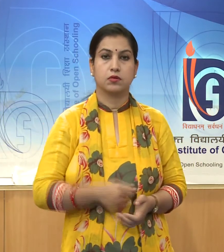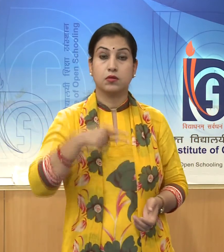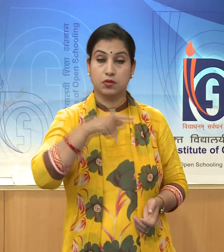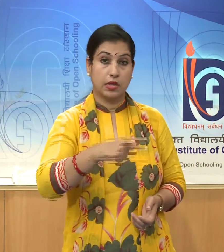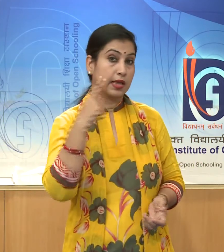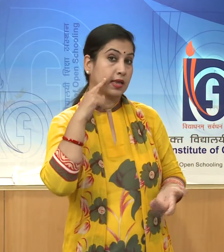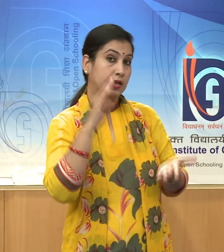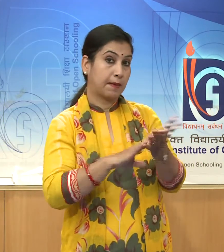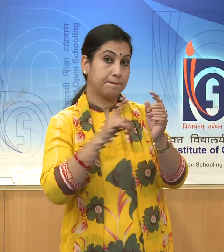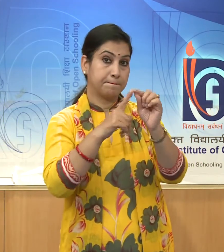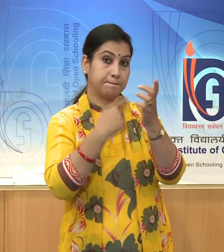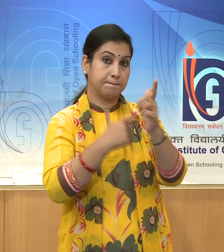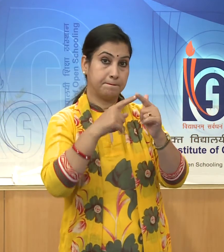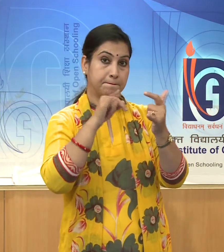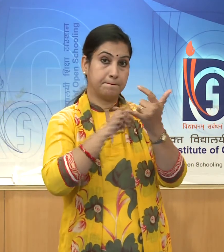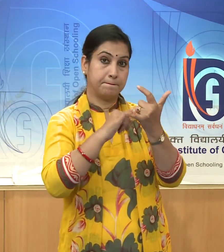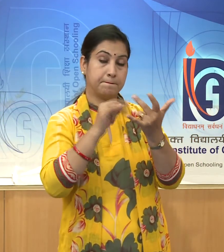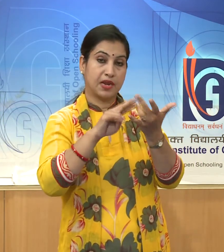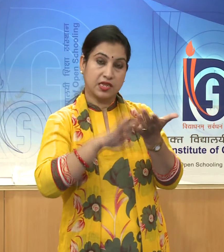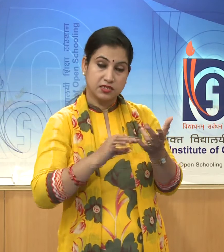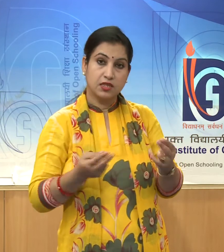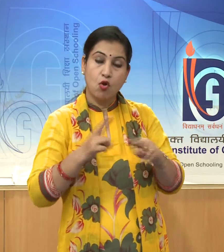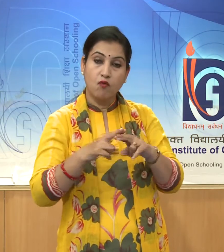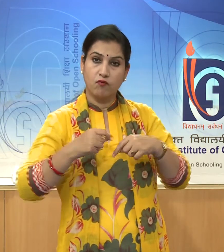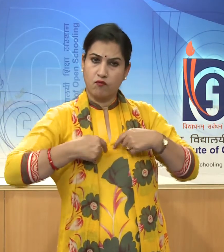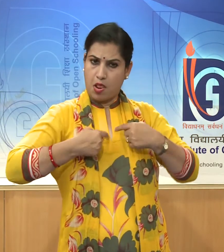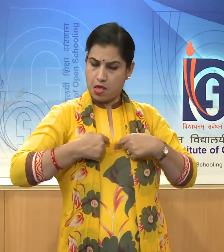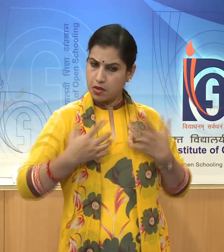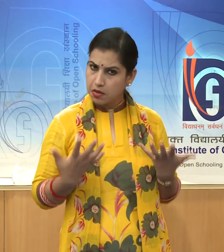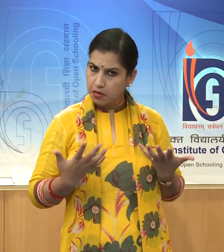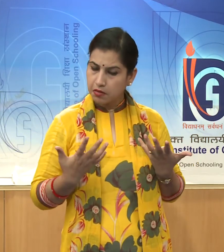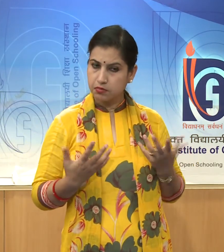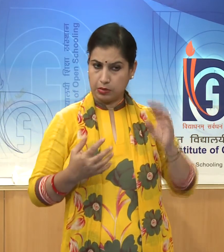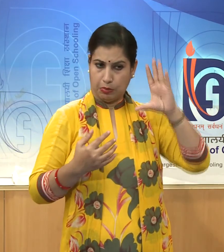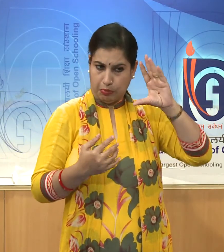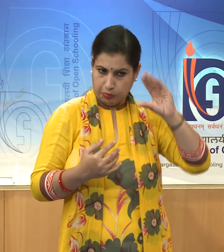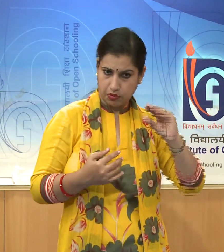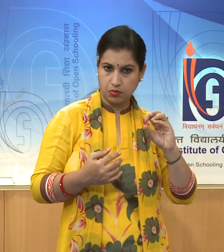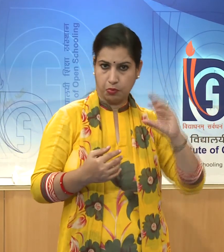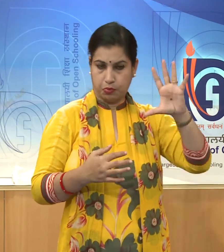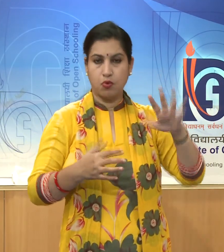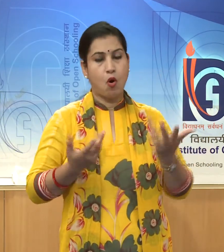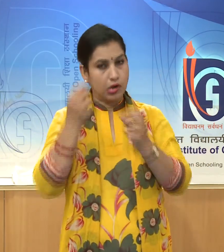impression of a feeling or imagination.